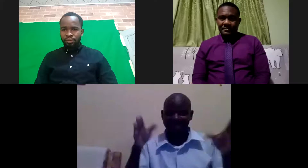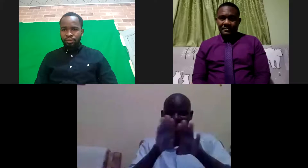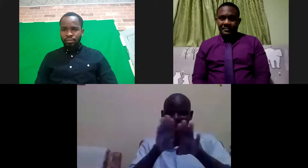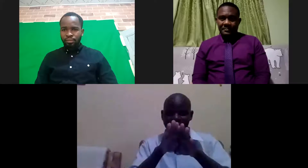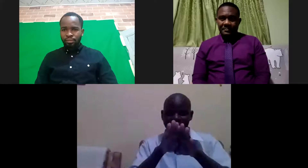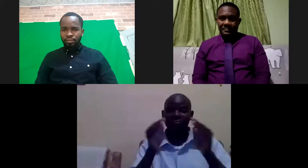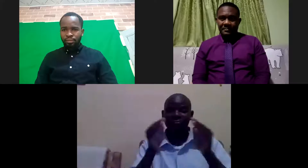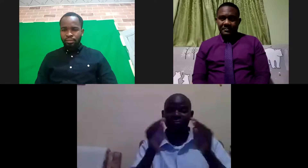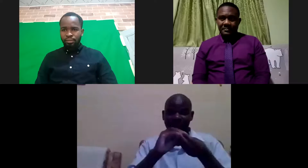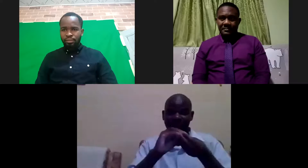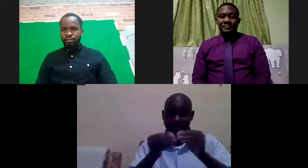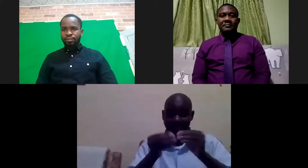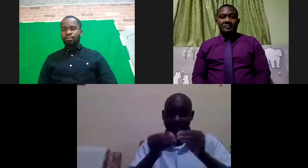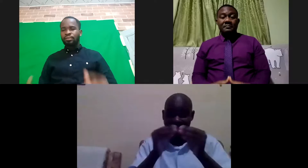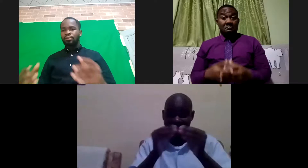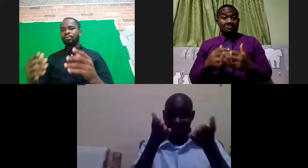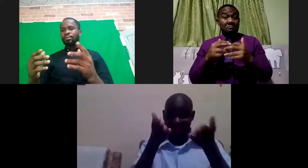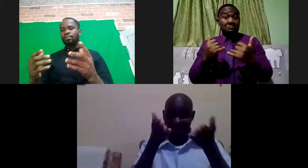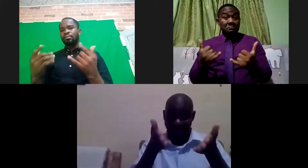And now I'm sure